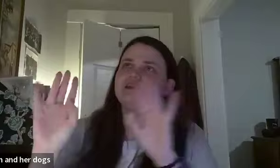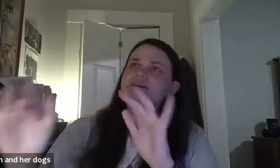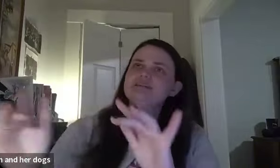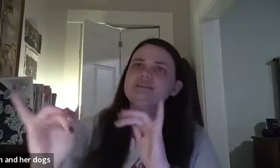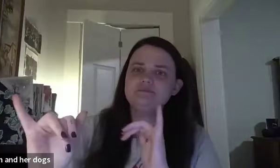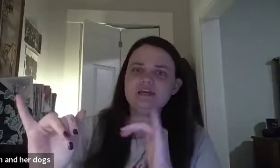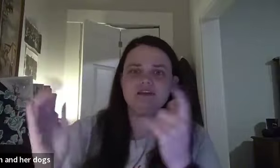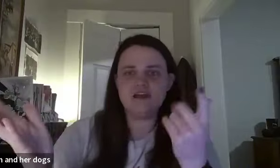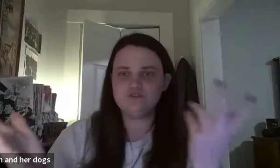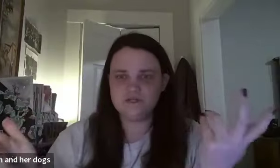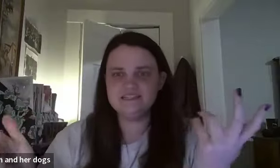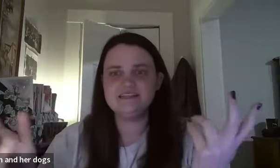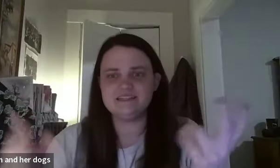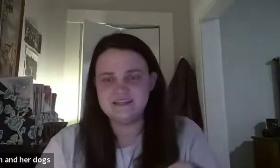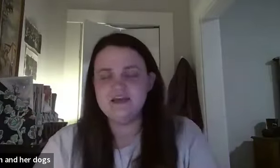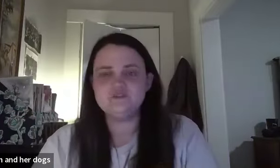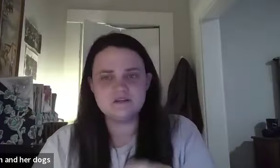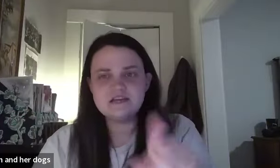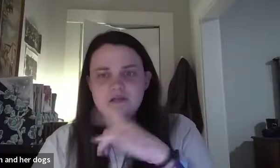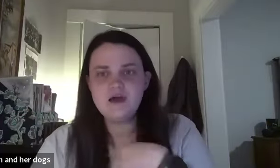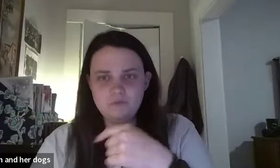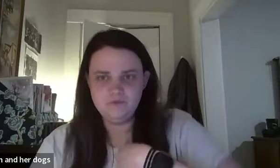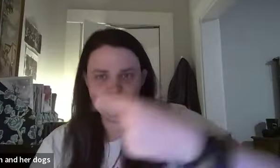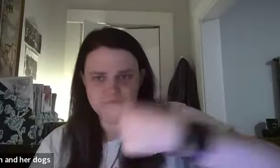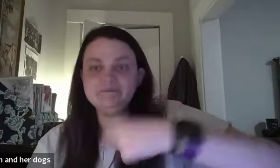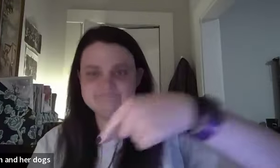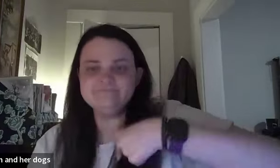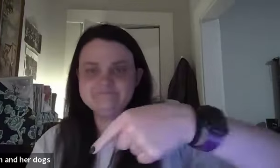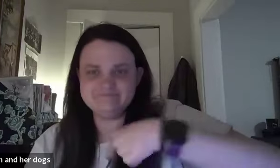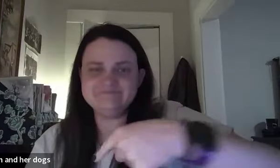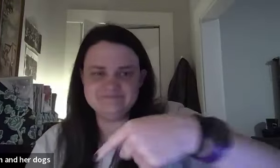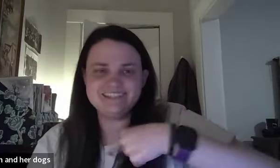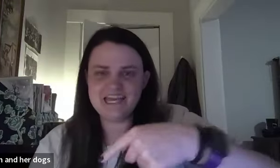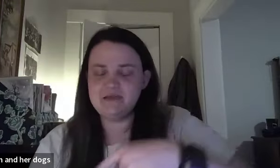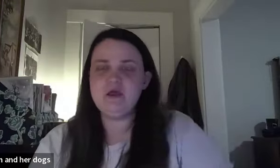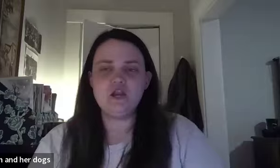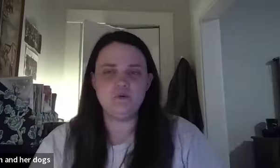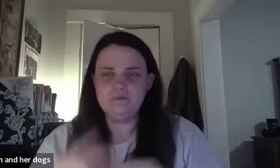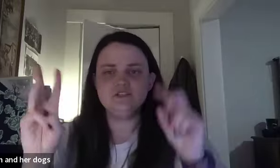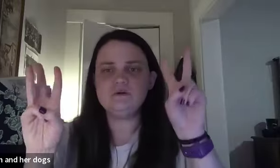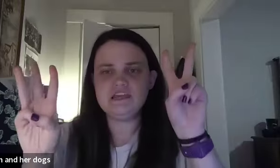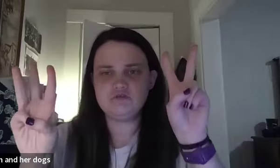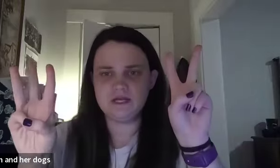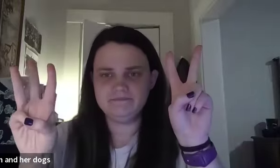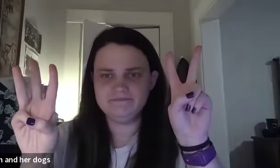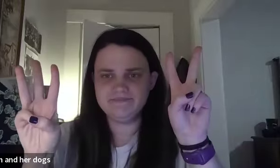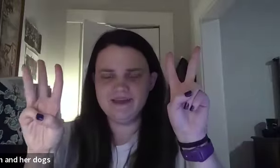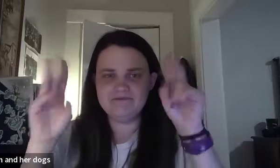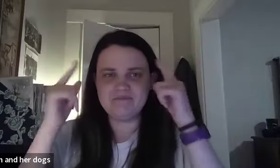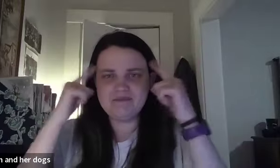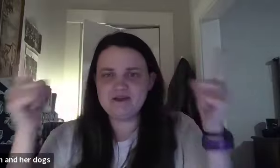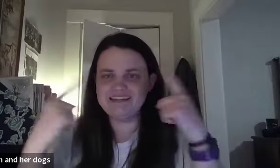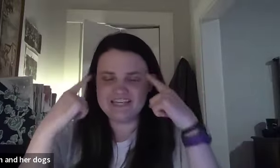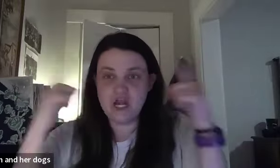Okay, same day, got it, 26. So I said, yeah, you, me, same. No, 23. But my brain did